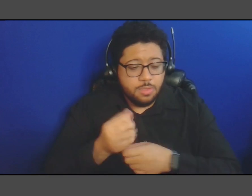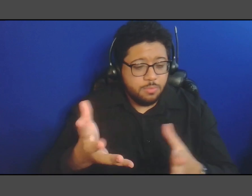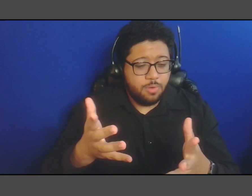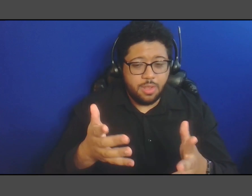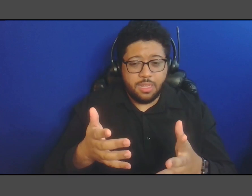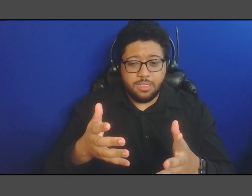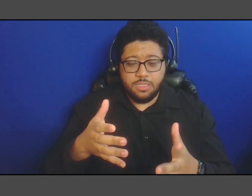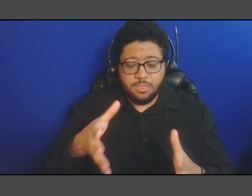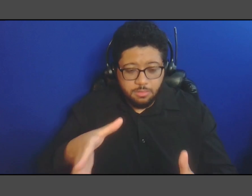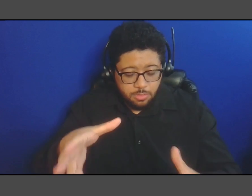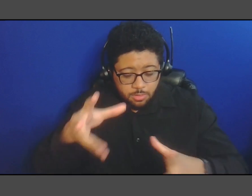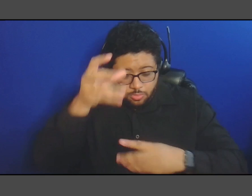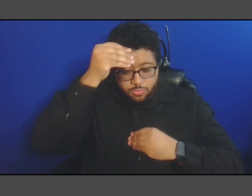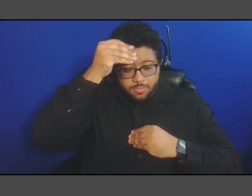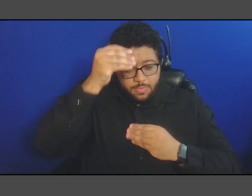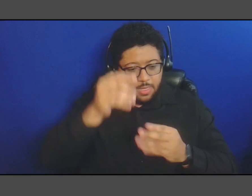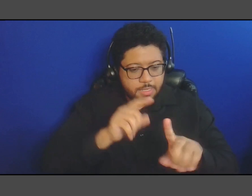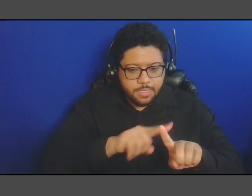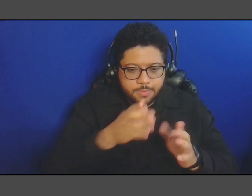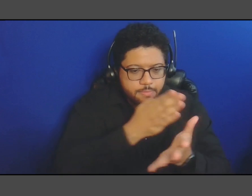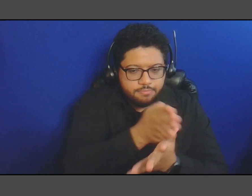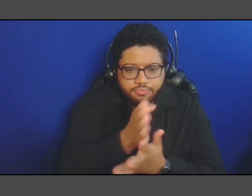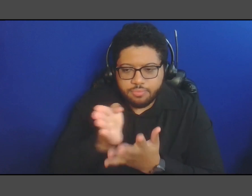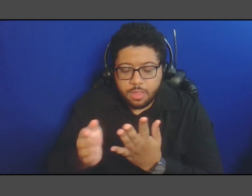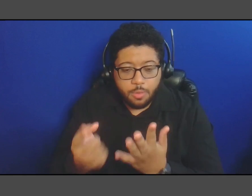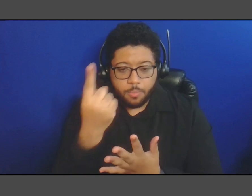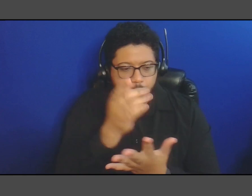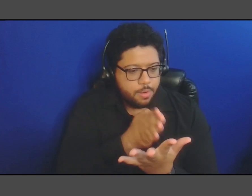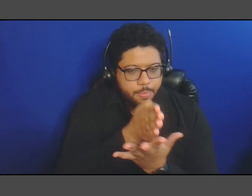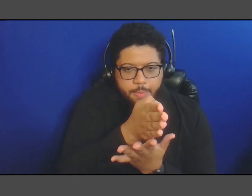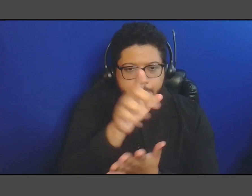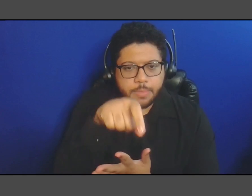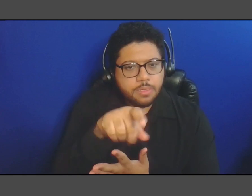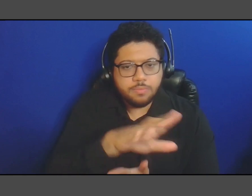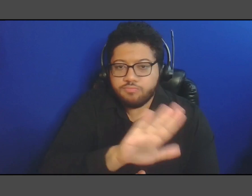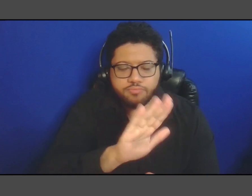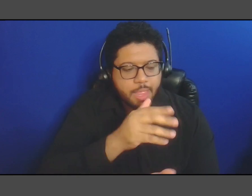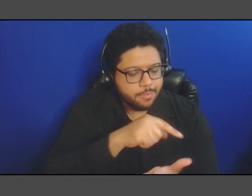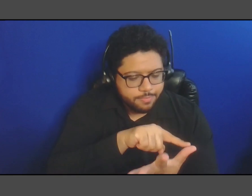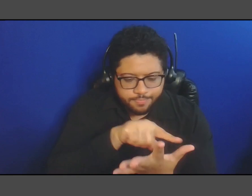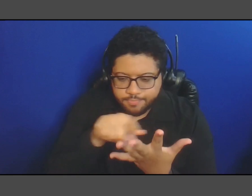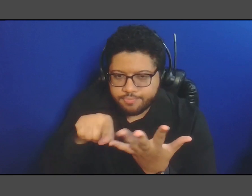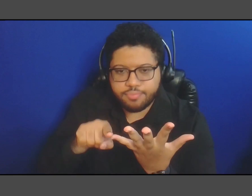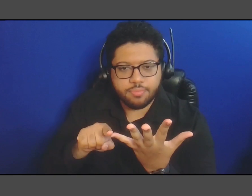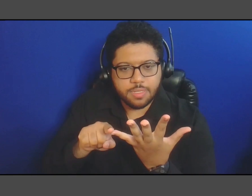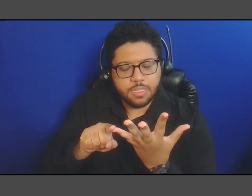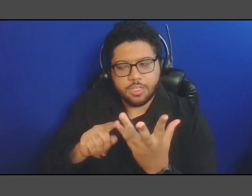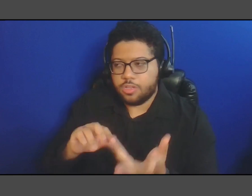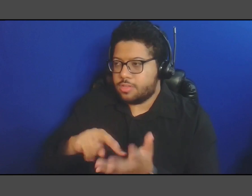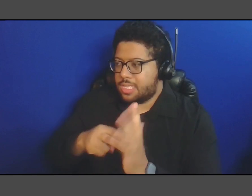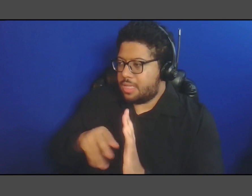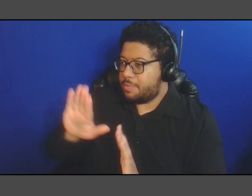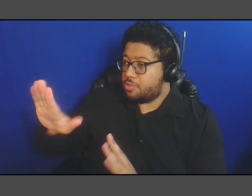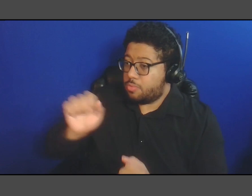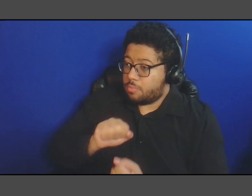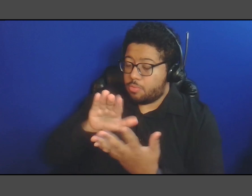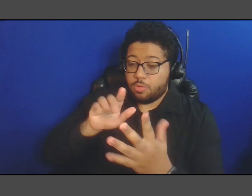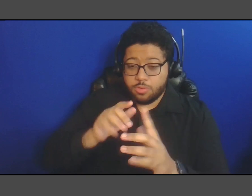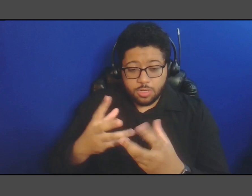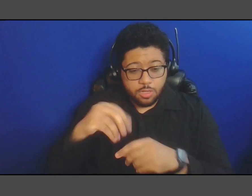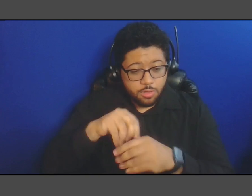just really exciting. And I love that you've had a very broad approach to how that can be done.